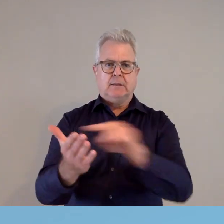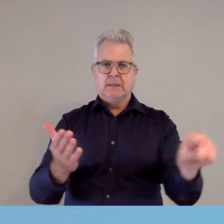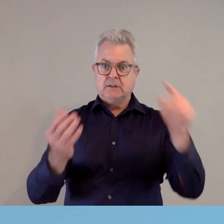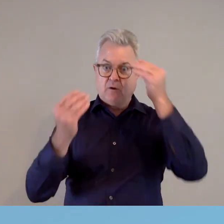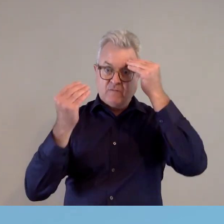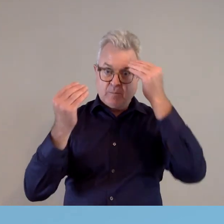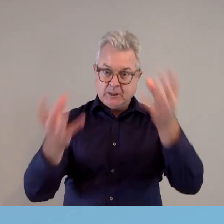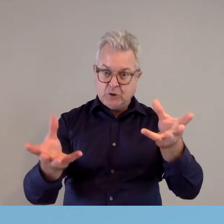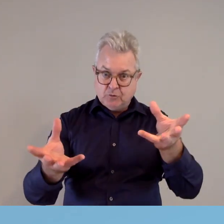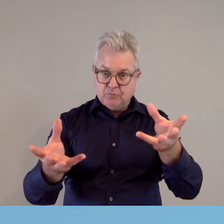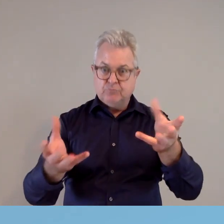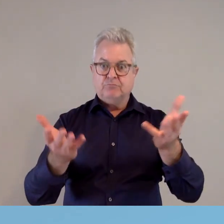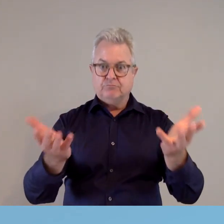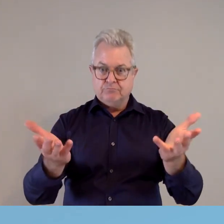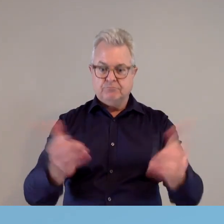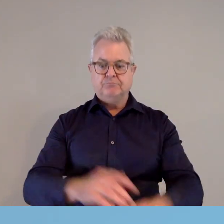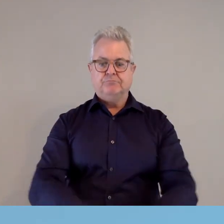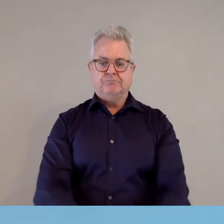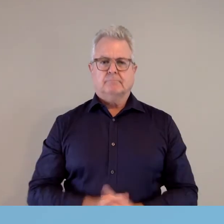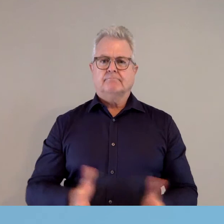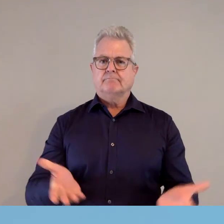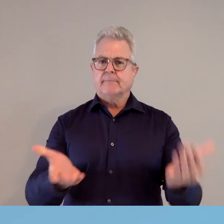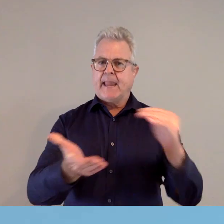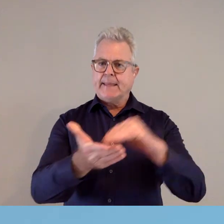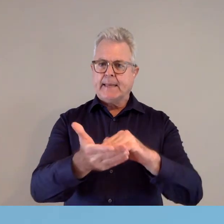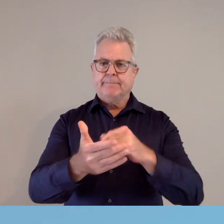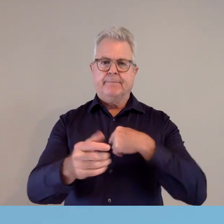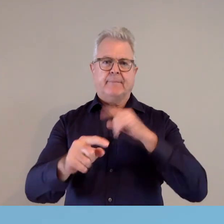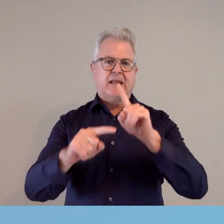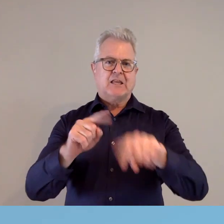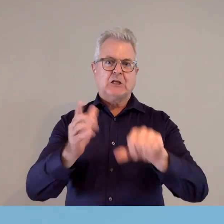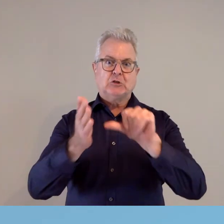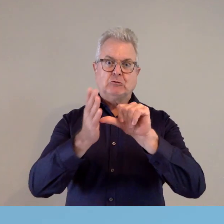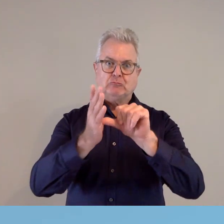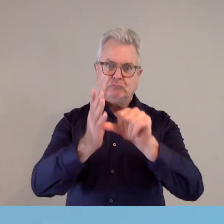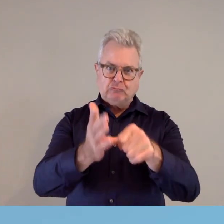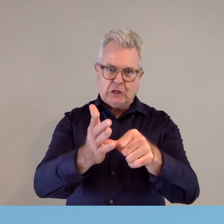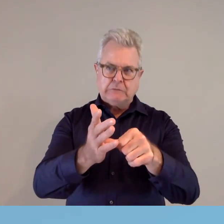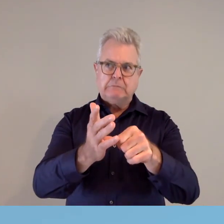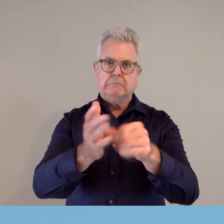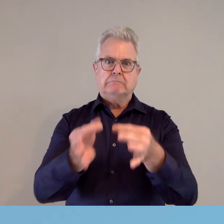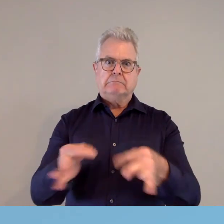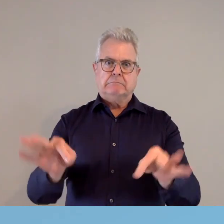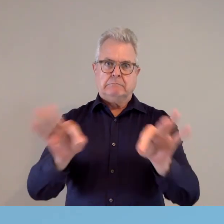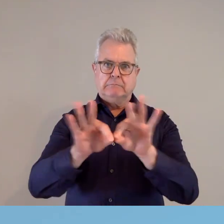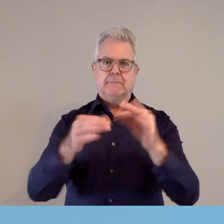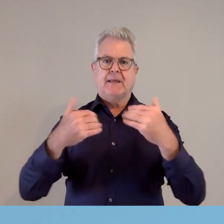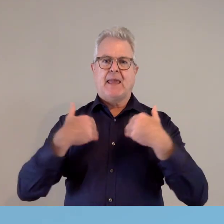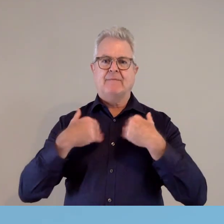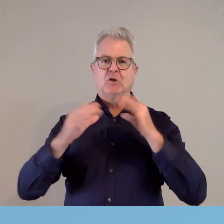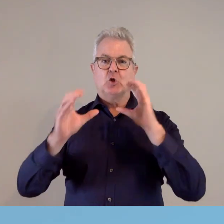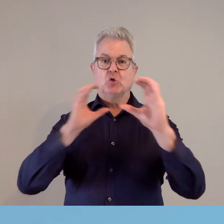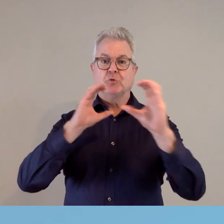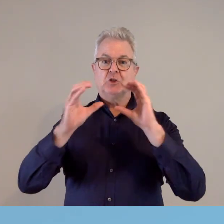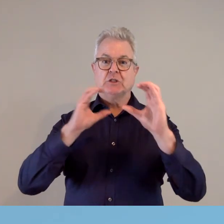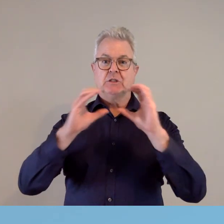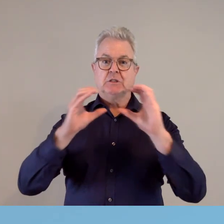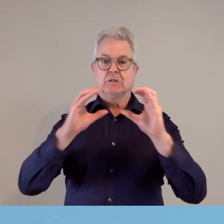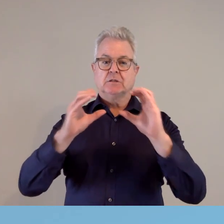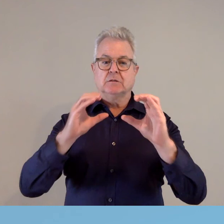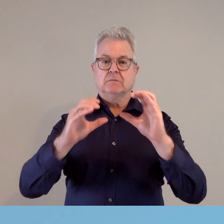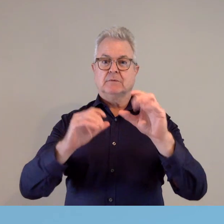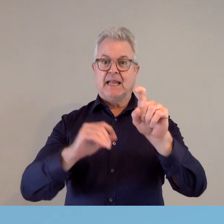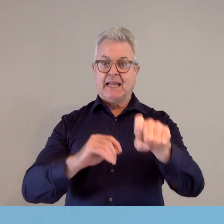have someone else translate that information for them. Again, I cannot stress enough. It is critical